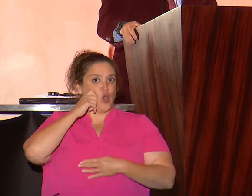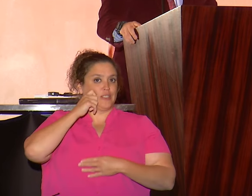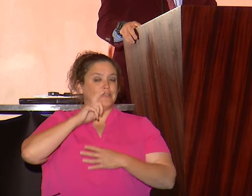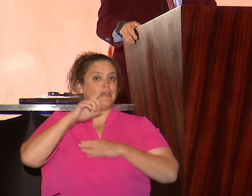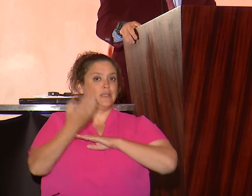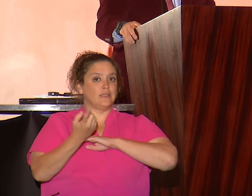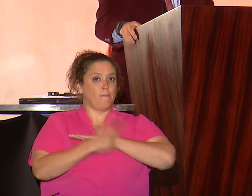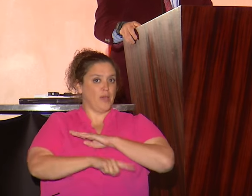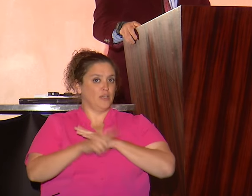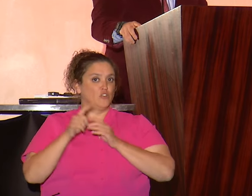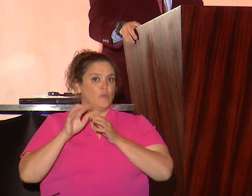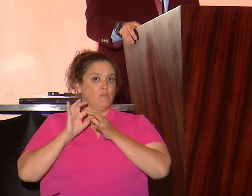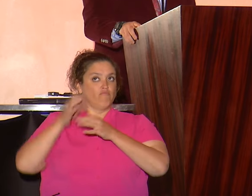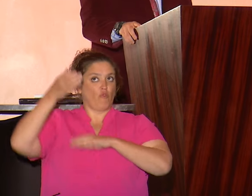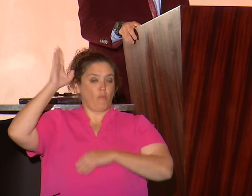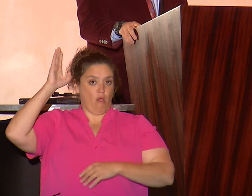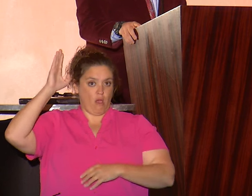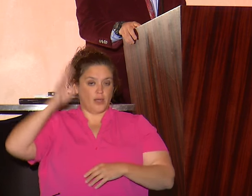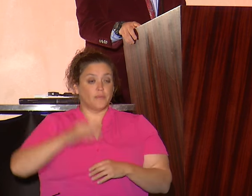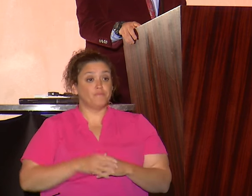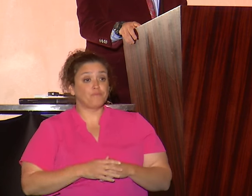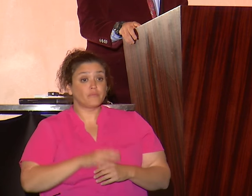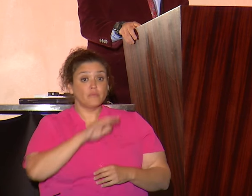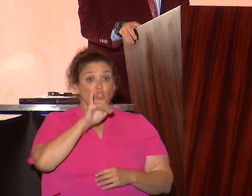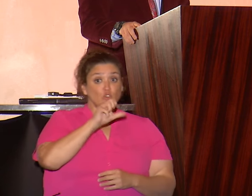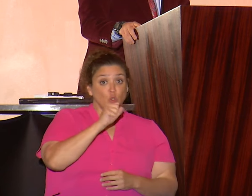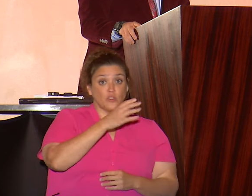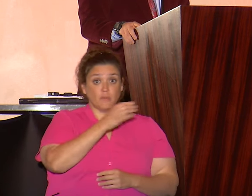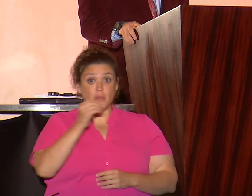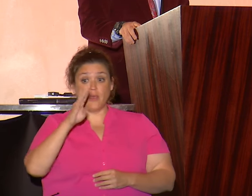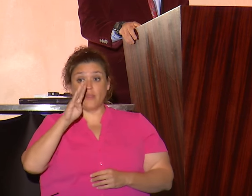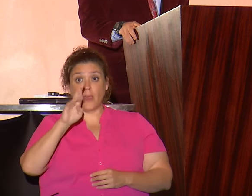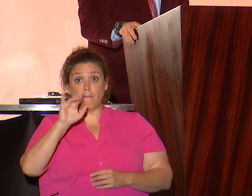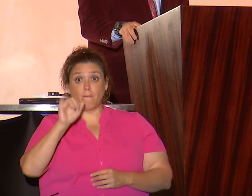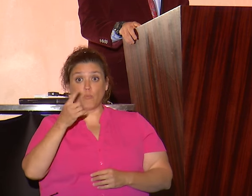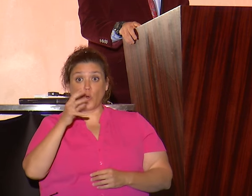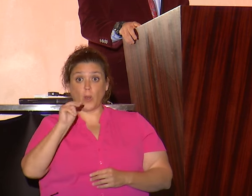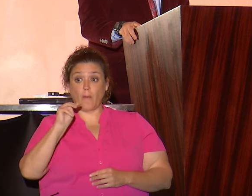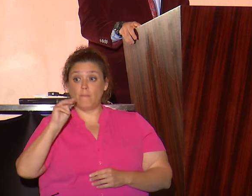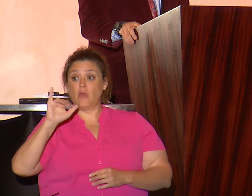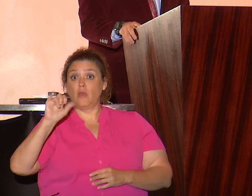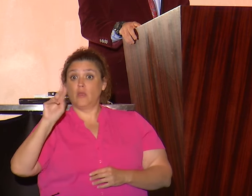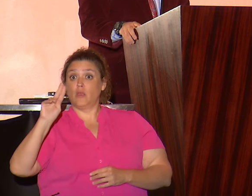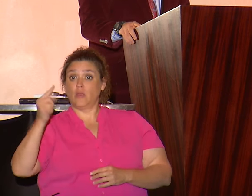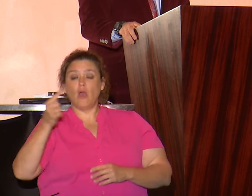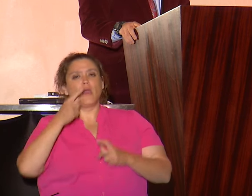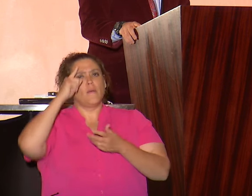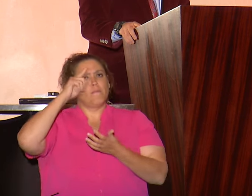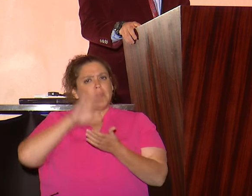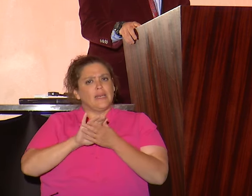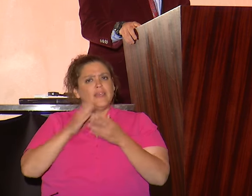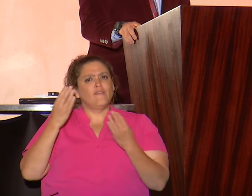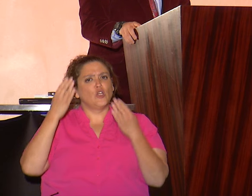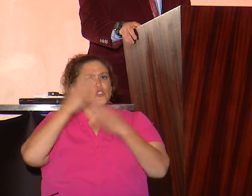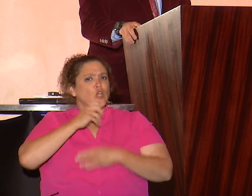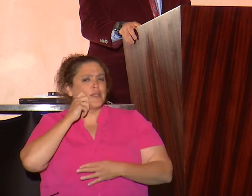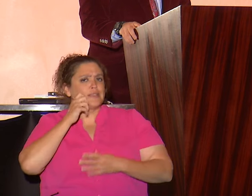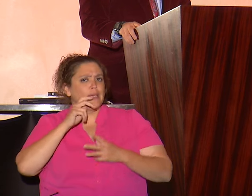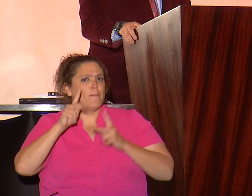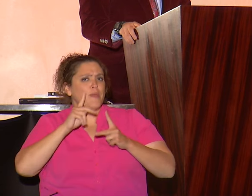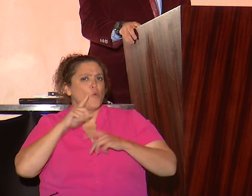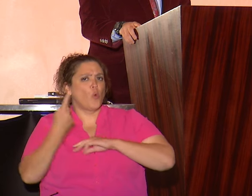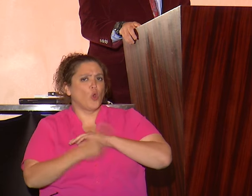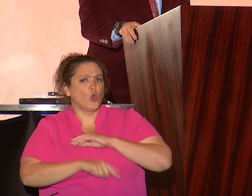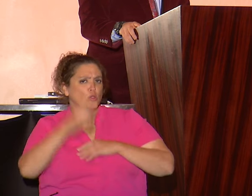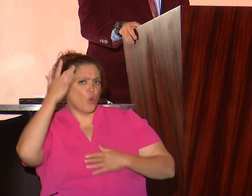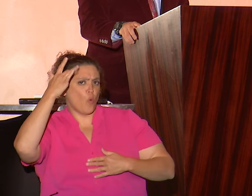since both Joseph Smith and Brigham Young declared that dark-skinned people were cursed as sons of Cain, this